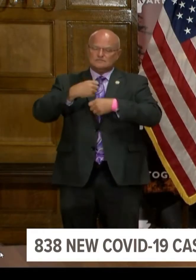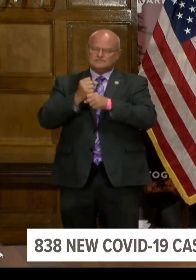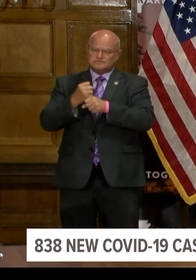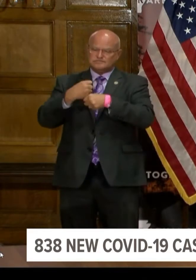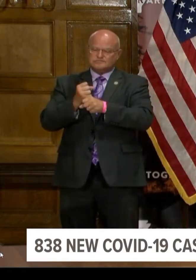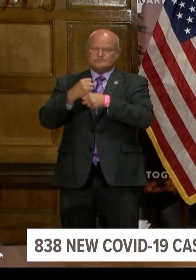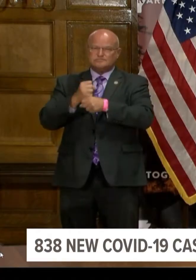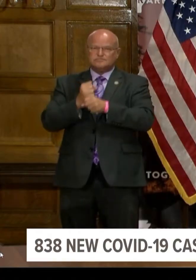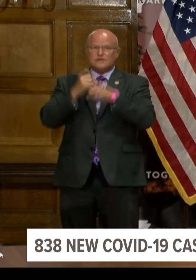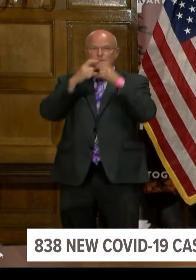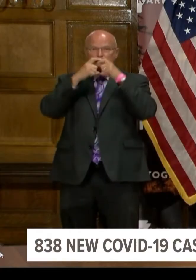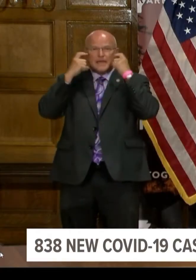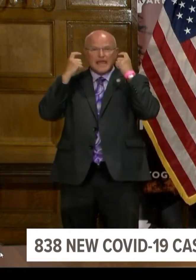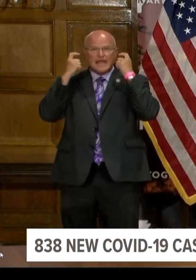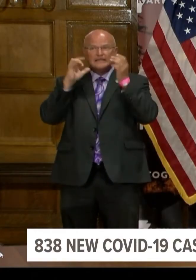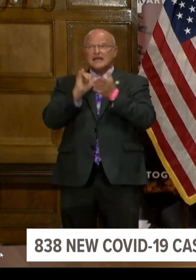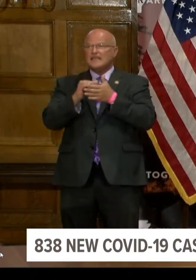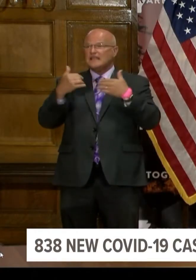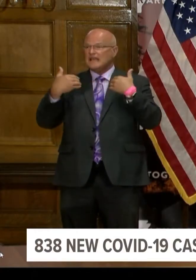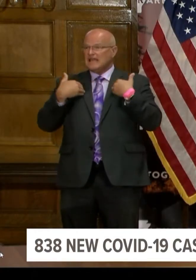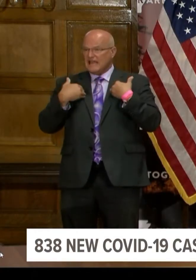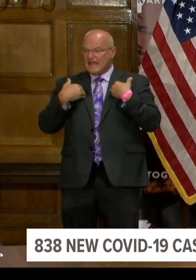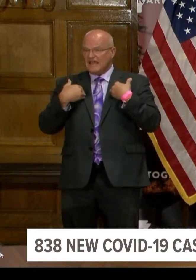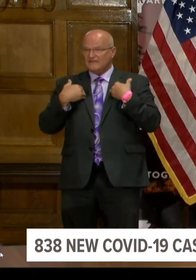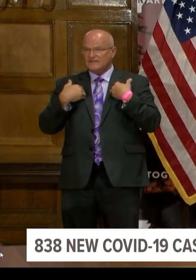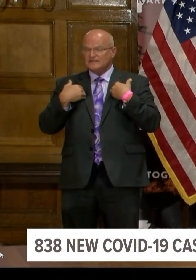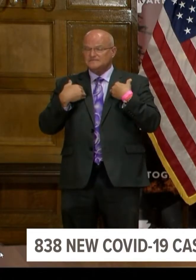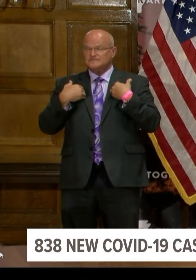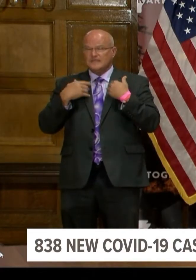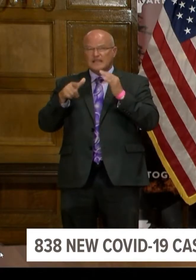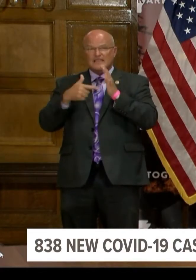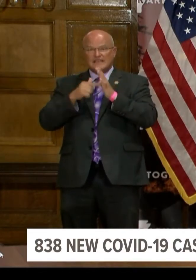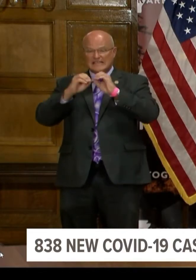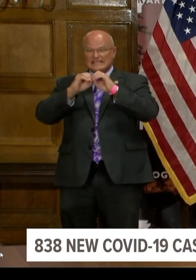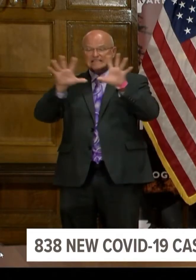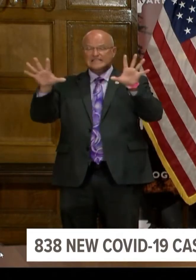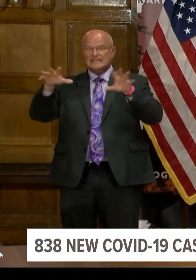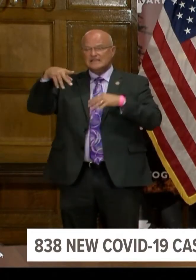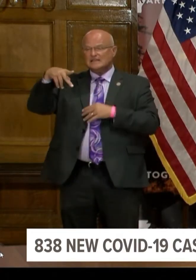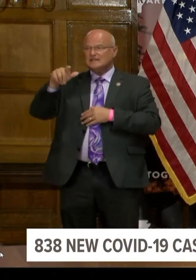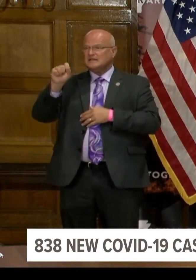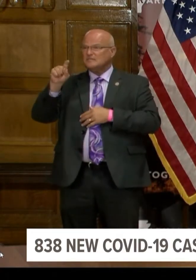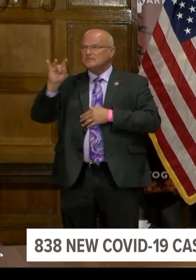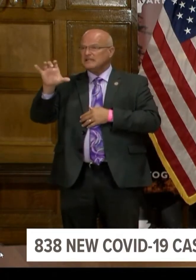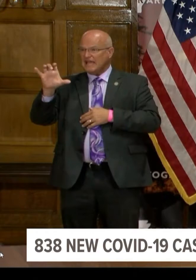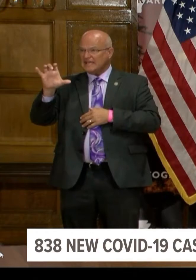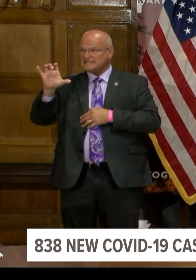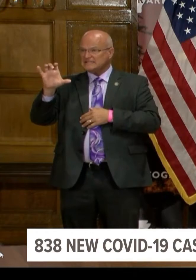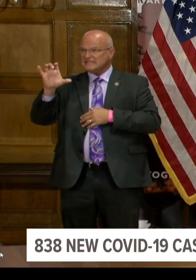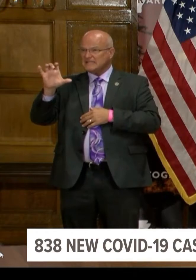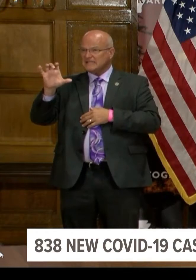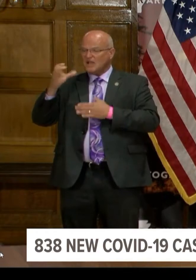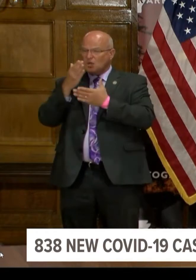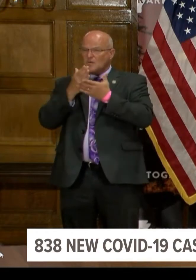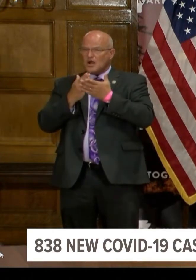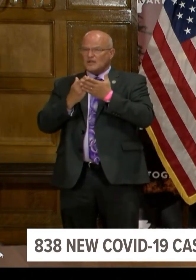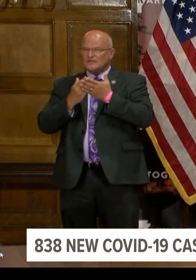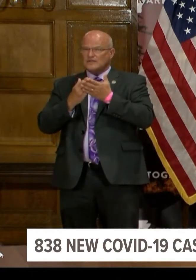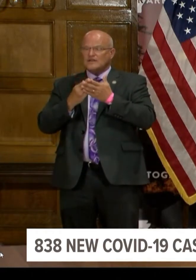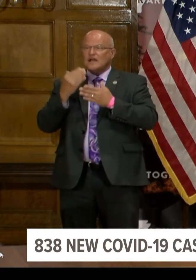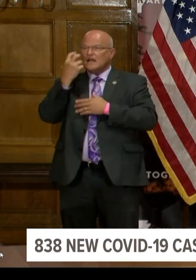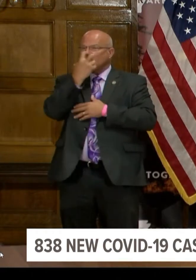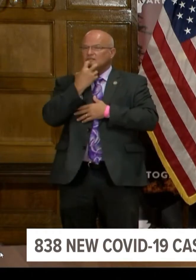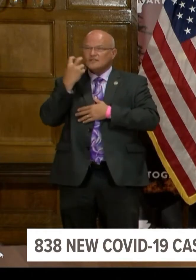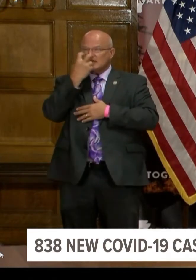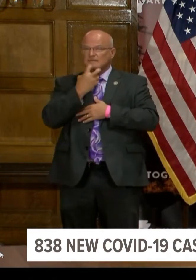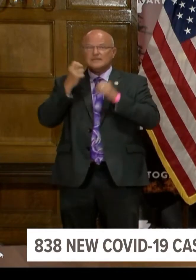produce masks that have the clear plastic on part of it, which would cover your